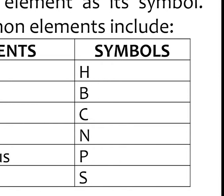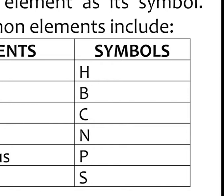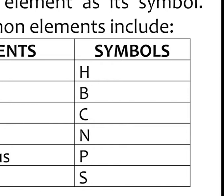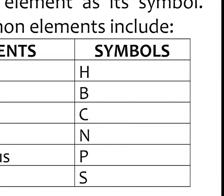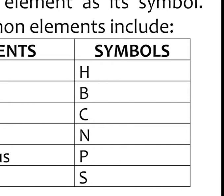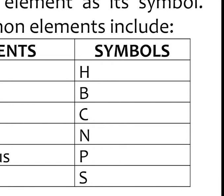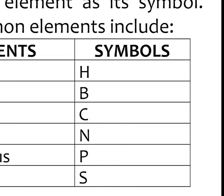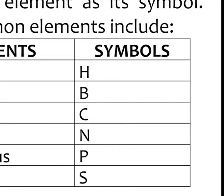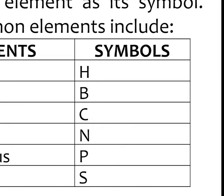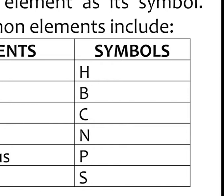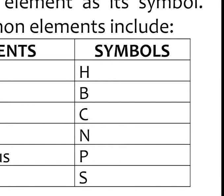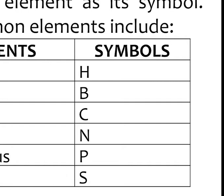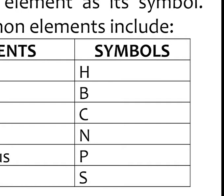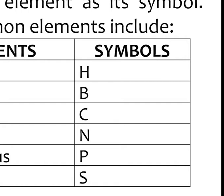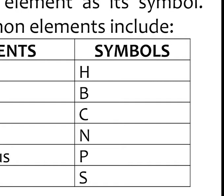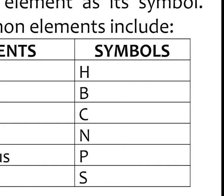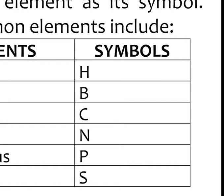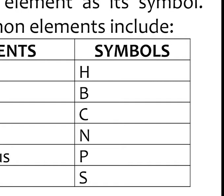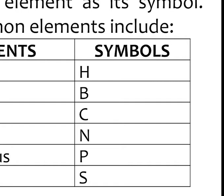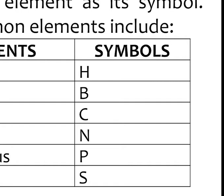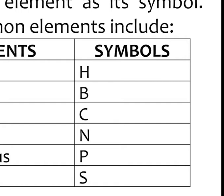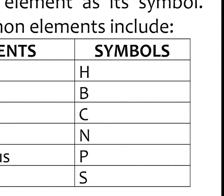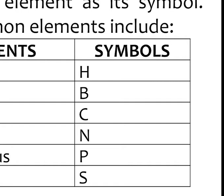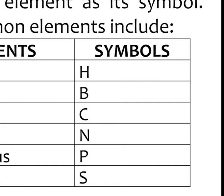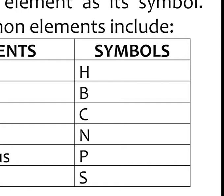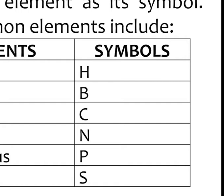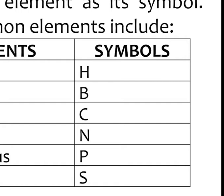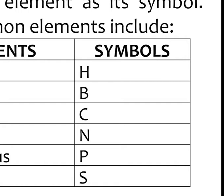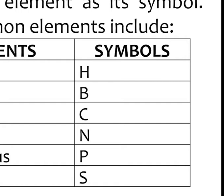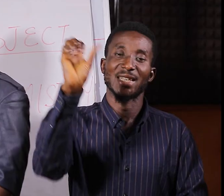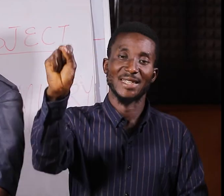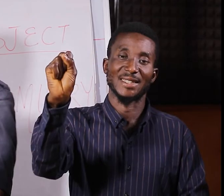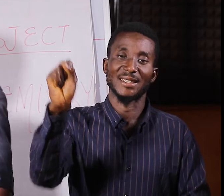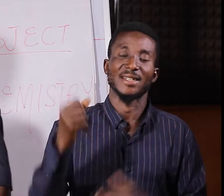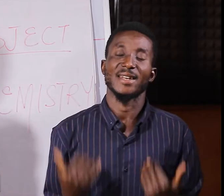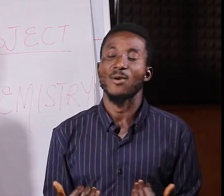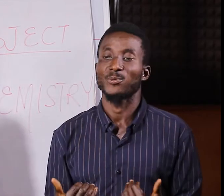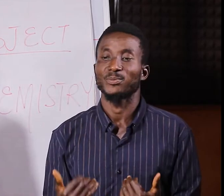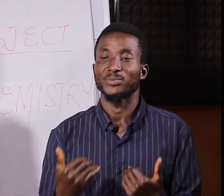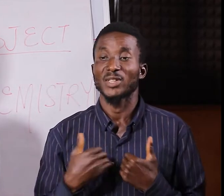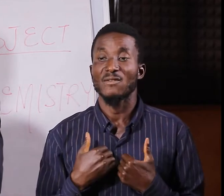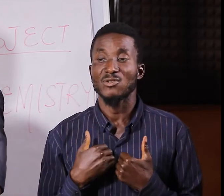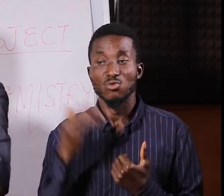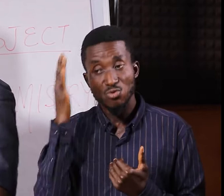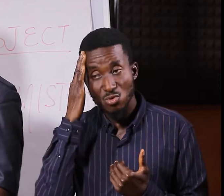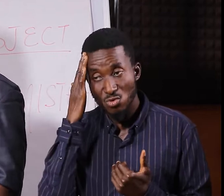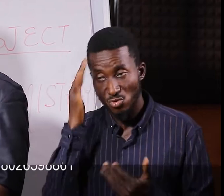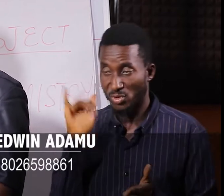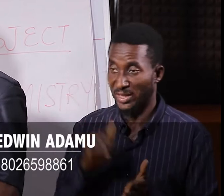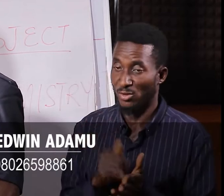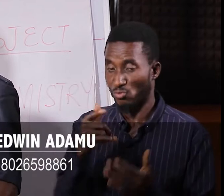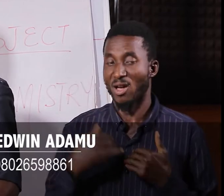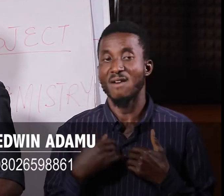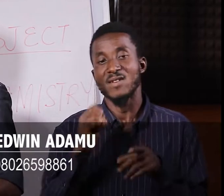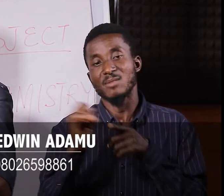phosphorus is capital letter P, and of course, sulfur is capital letter S. Now, having exhausted these alphabets, you